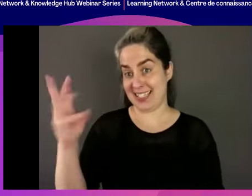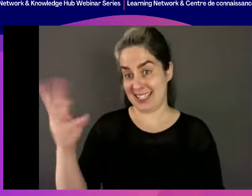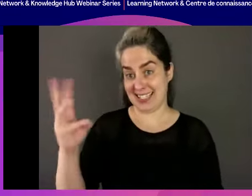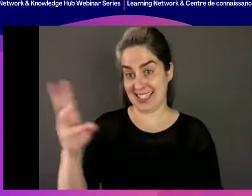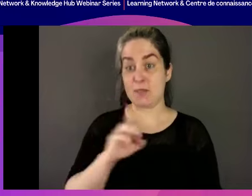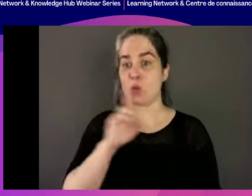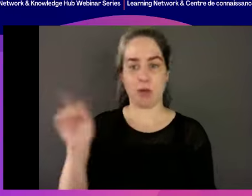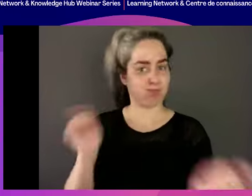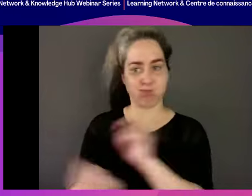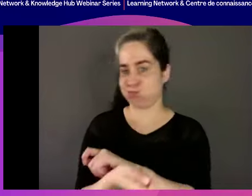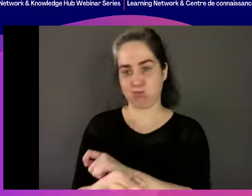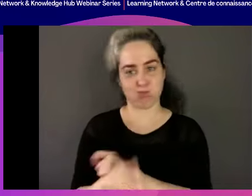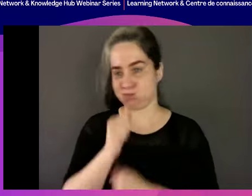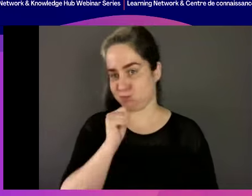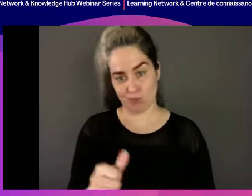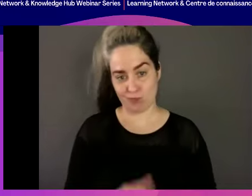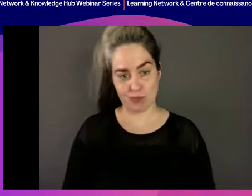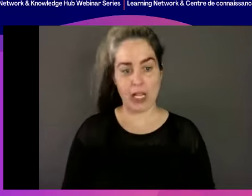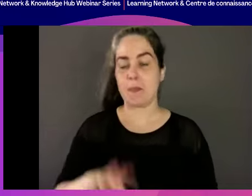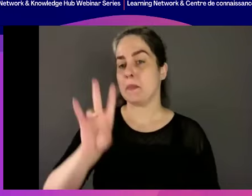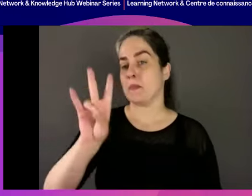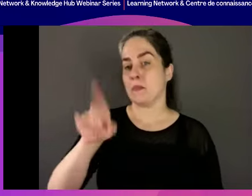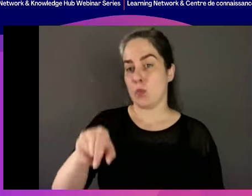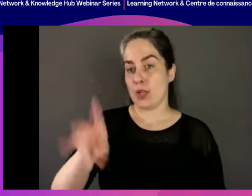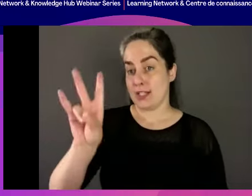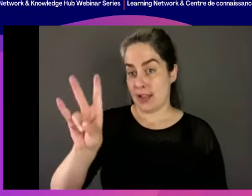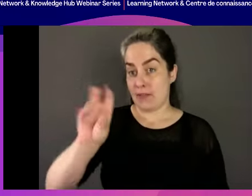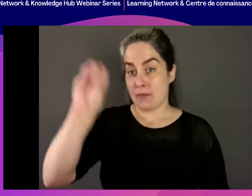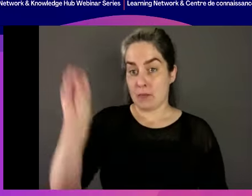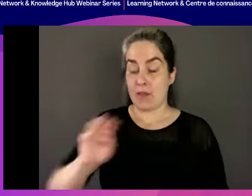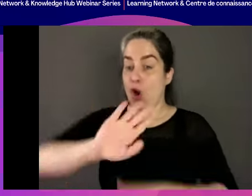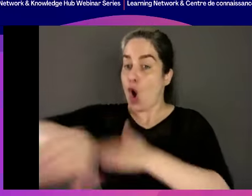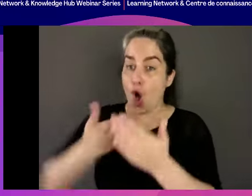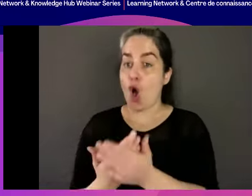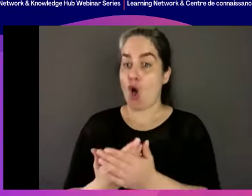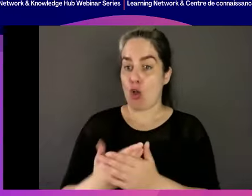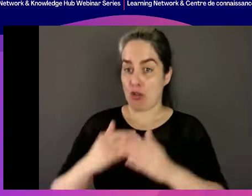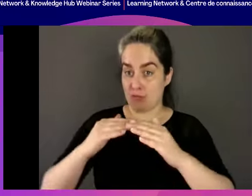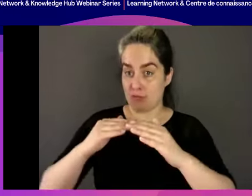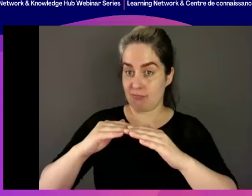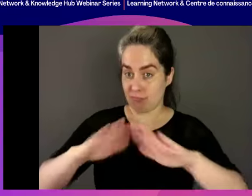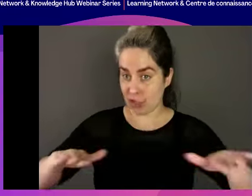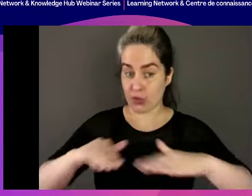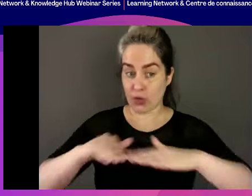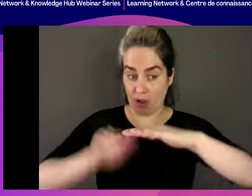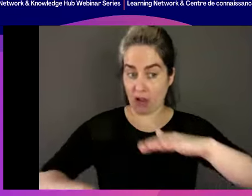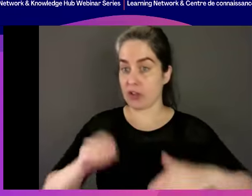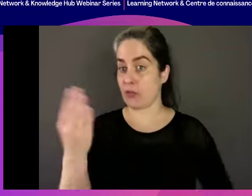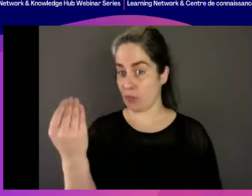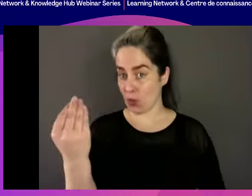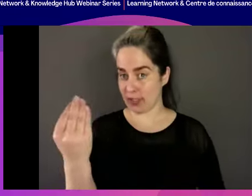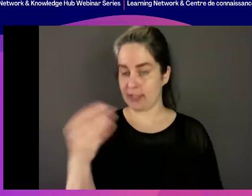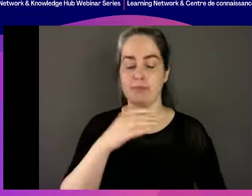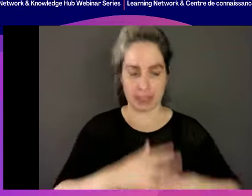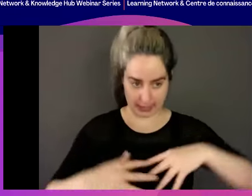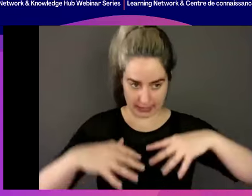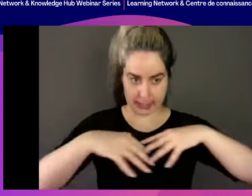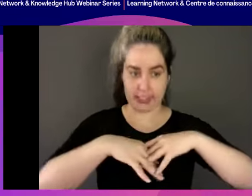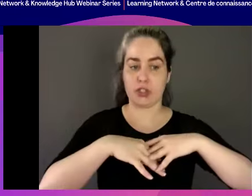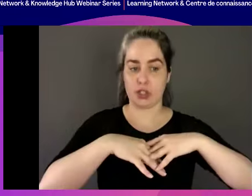this statistic is that 7.7% of all children under 14 are Indigenous. And this